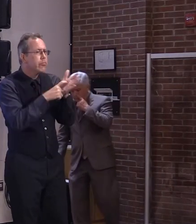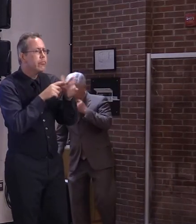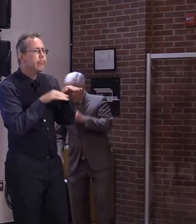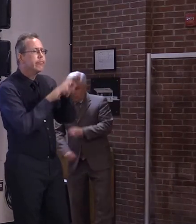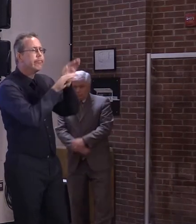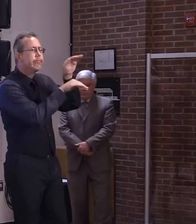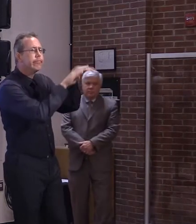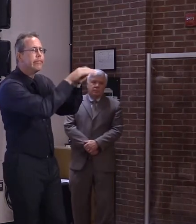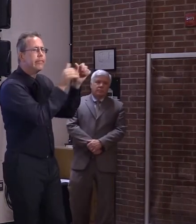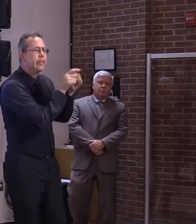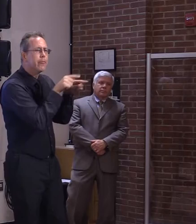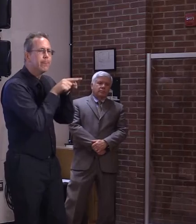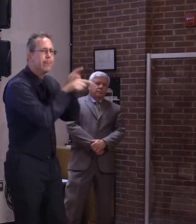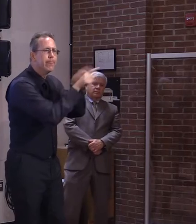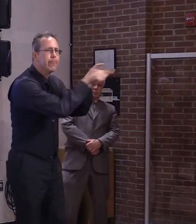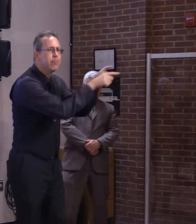timeline.